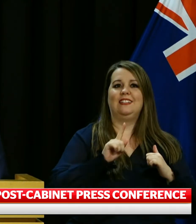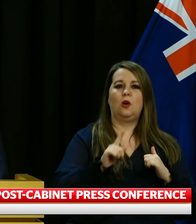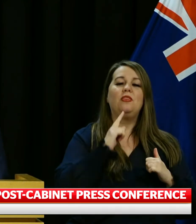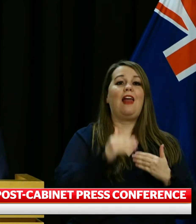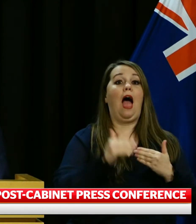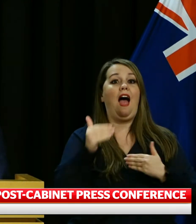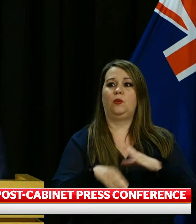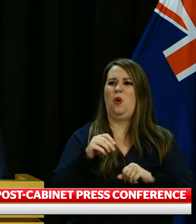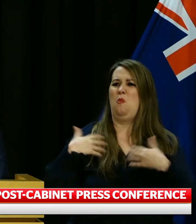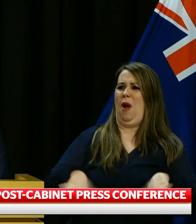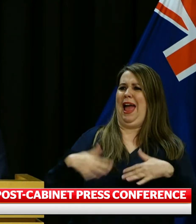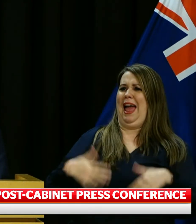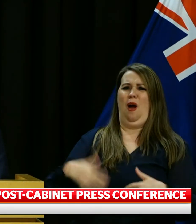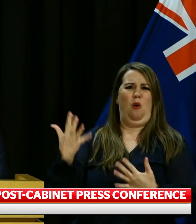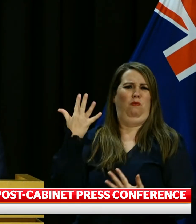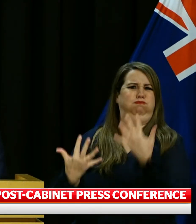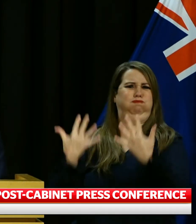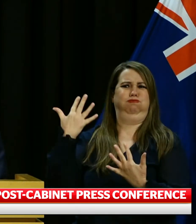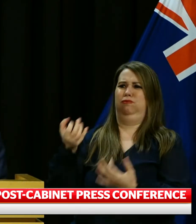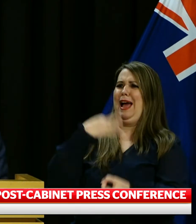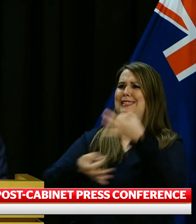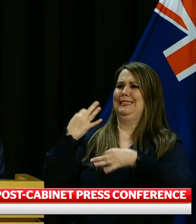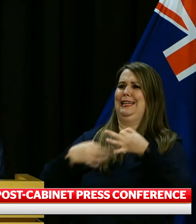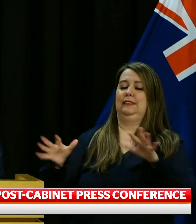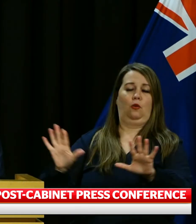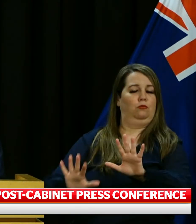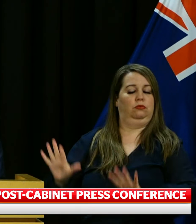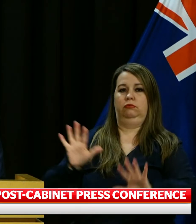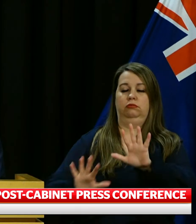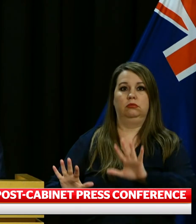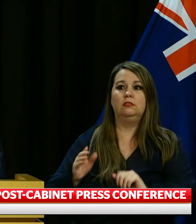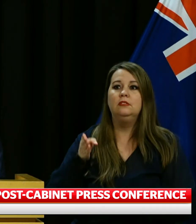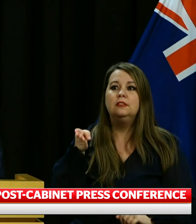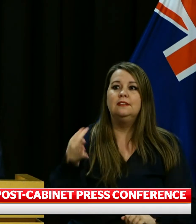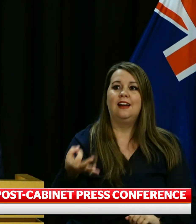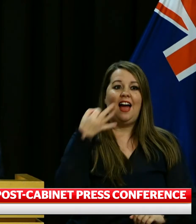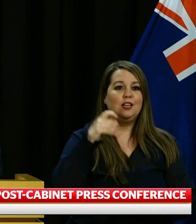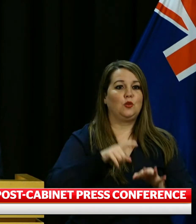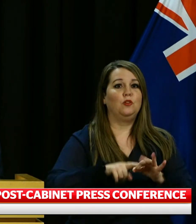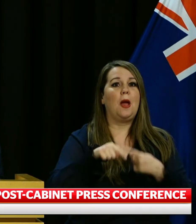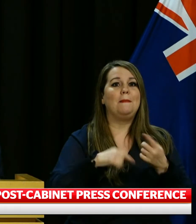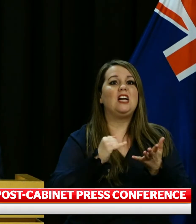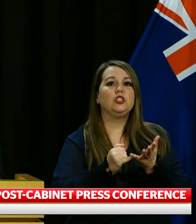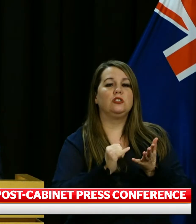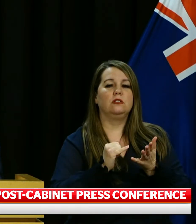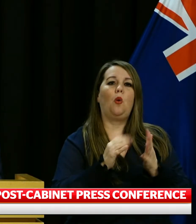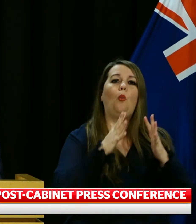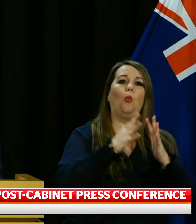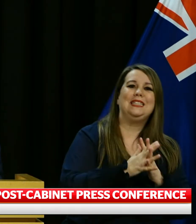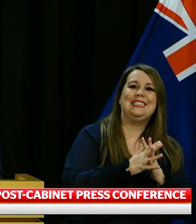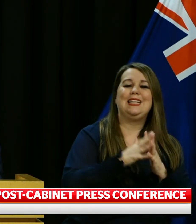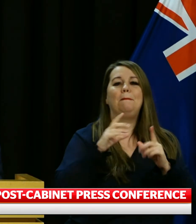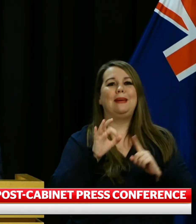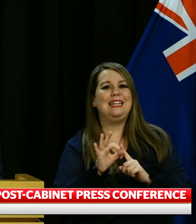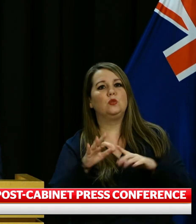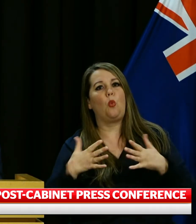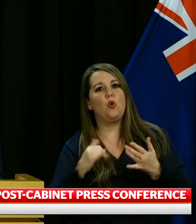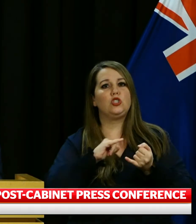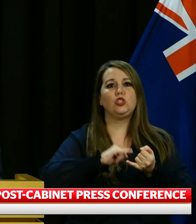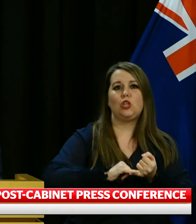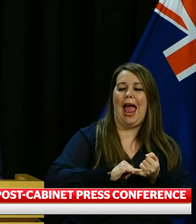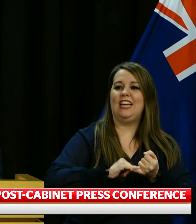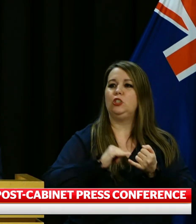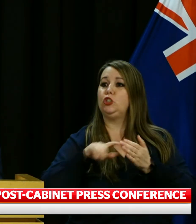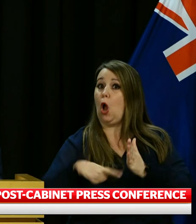Right, that's quite a lot of people. Winston Peters or Shane Jones this year? Sorry, what's that? Have you seen or spoken with Winston Peters or Shane Jones this